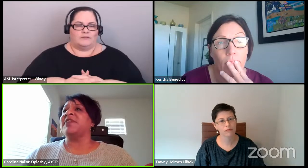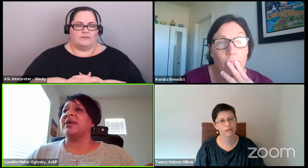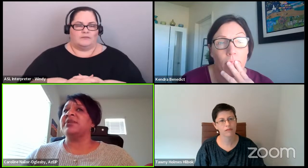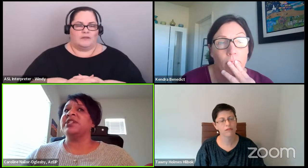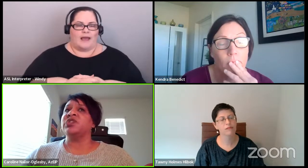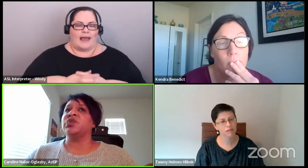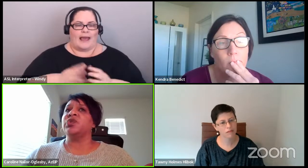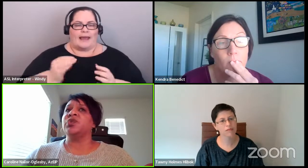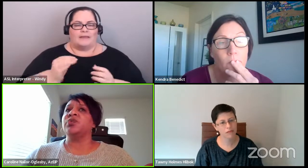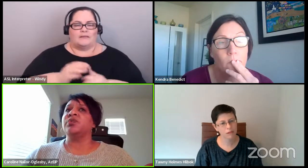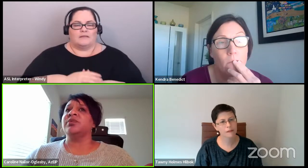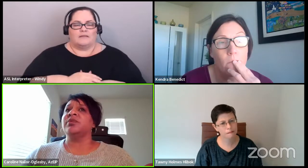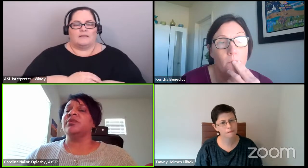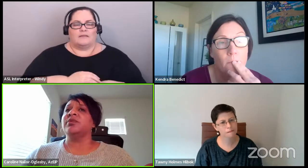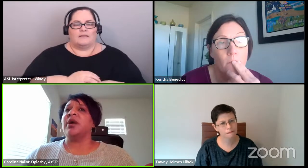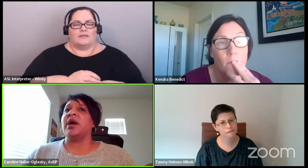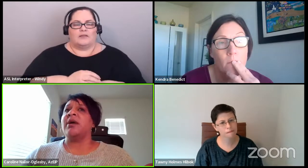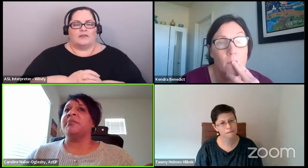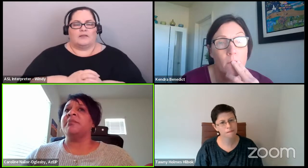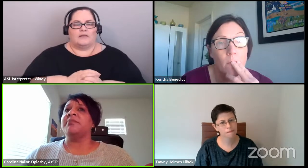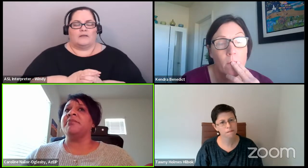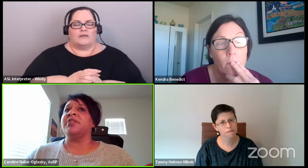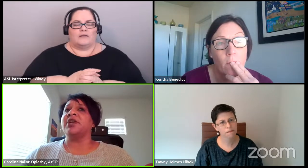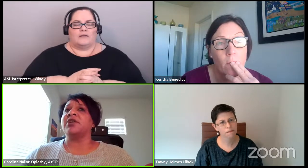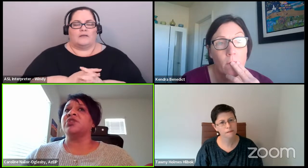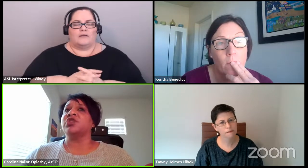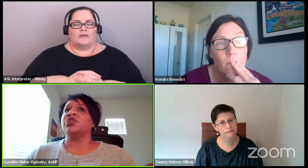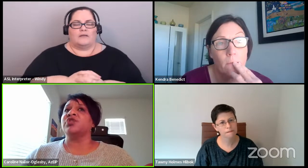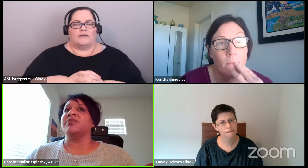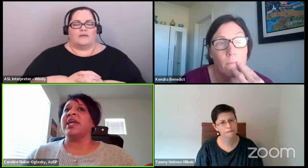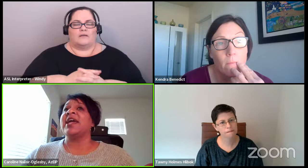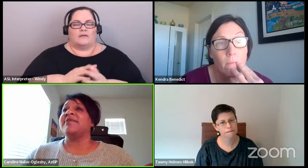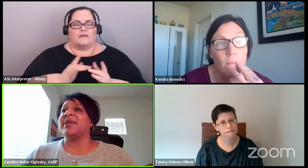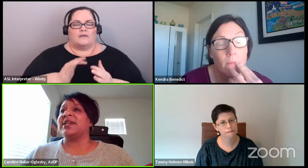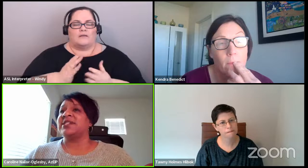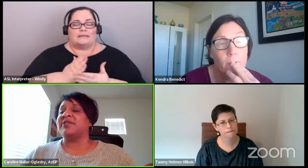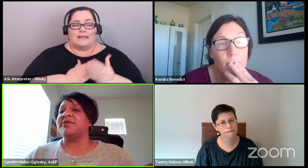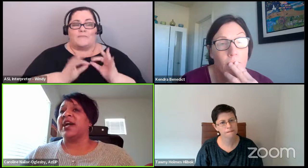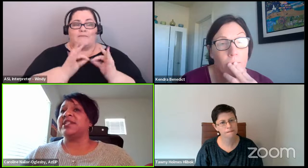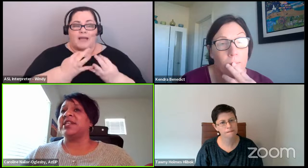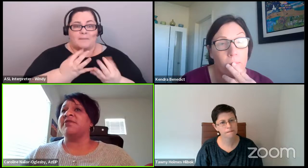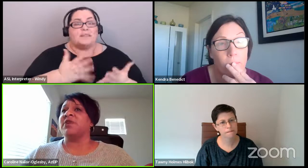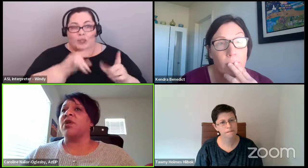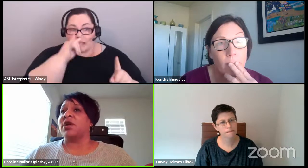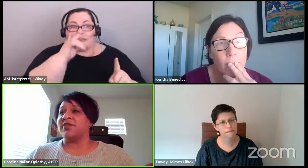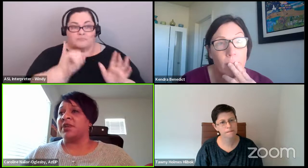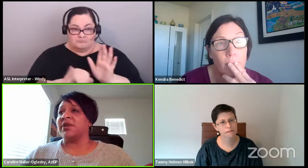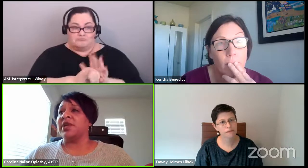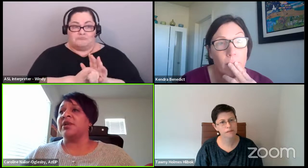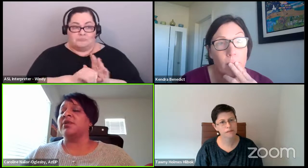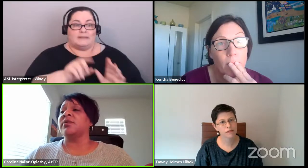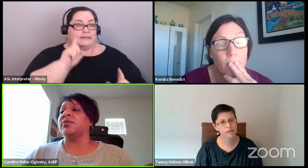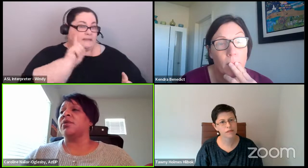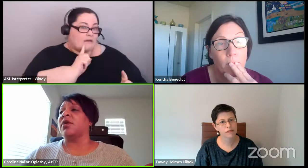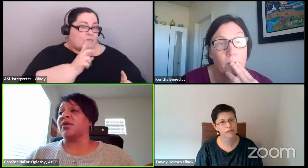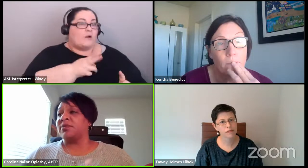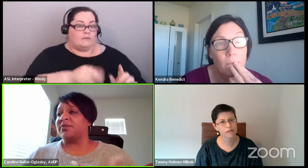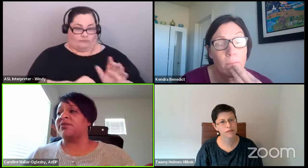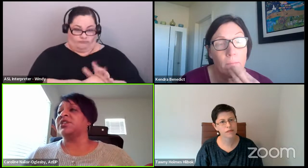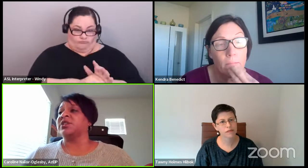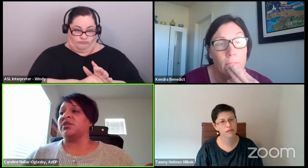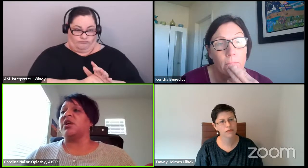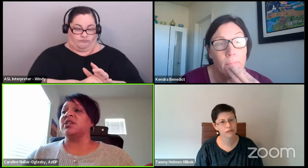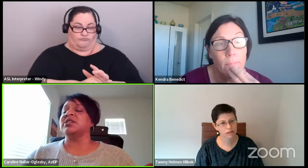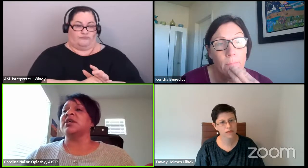and some families who their children may have been identified deaf or hard of hearing